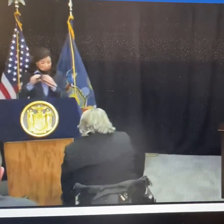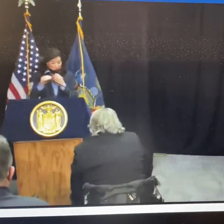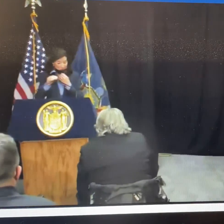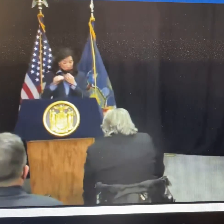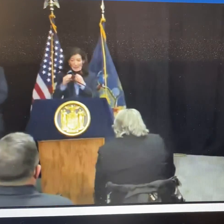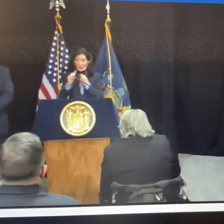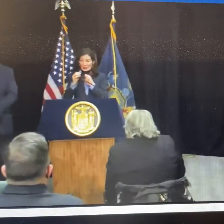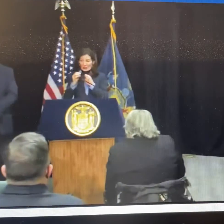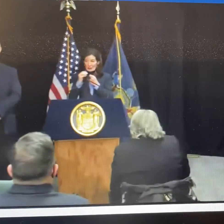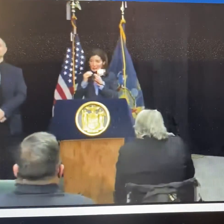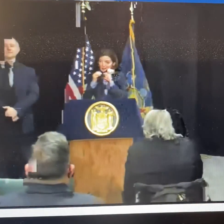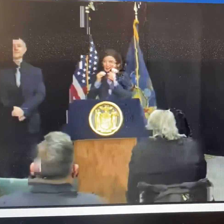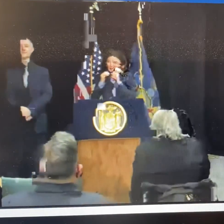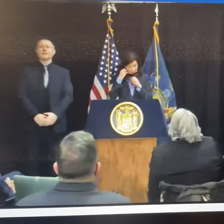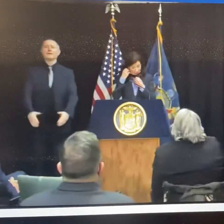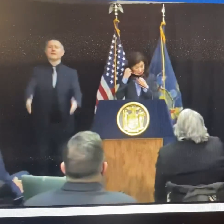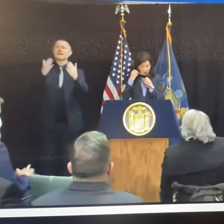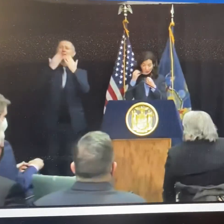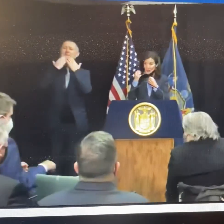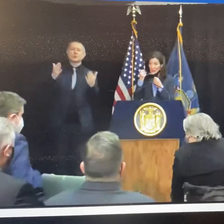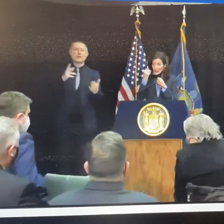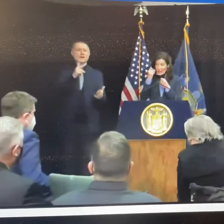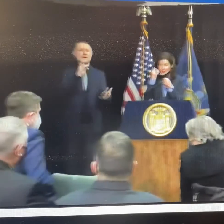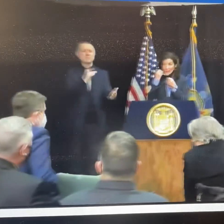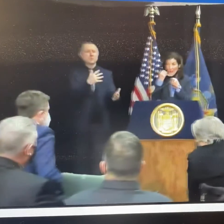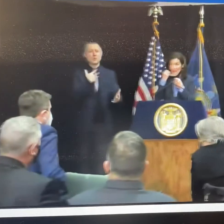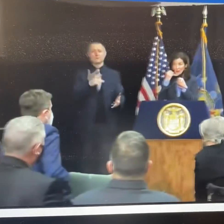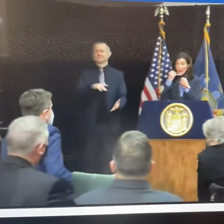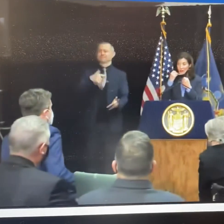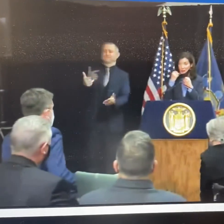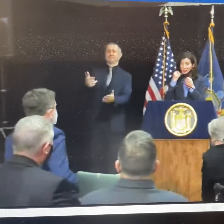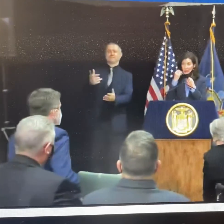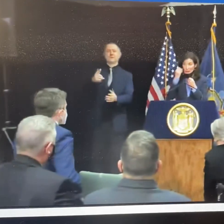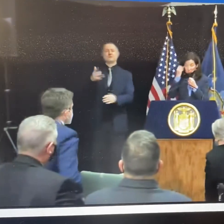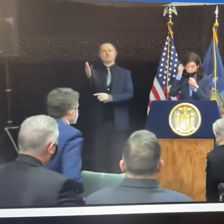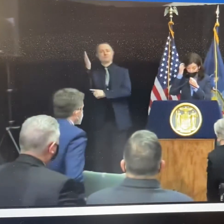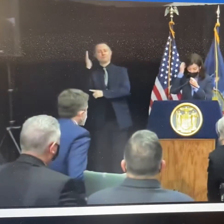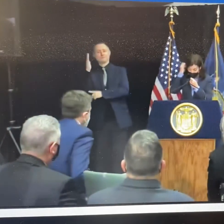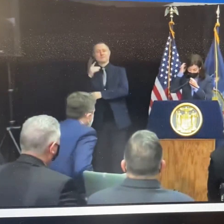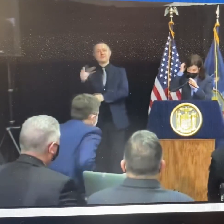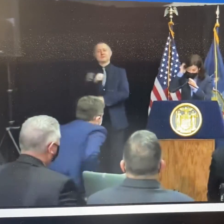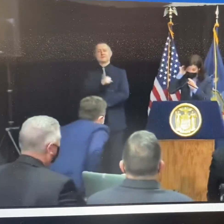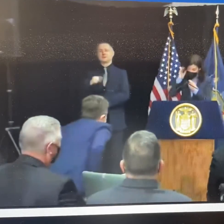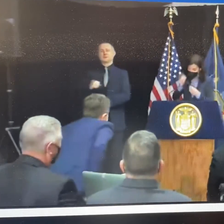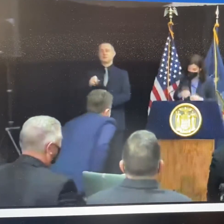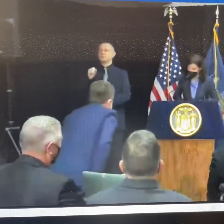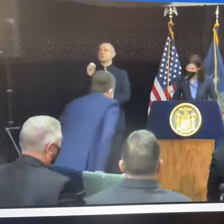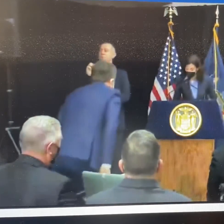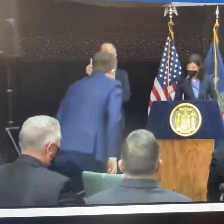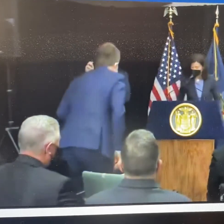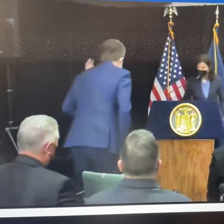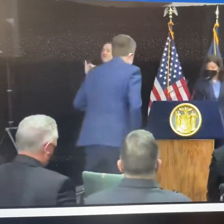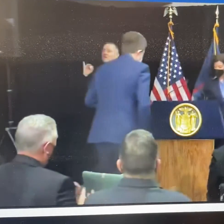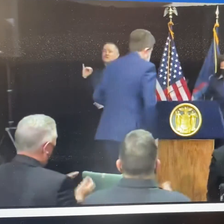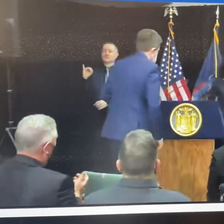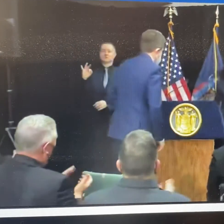Thank you, Kim. And at this time, we'd like to hear from Senator Scoofus, and thank you for being such an incredible champion on this issue for us. Thank you.